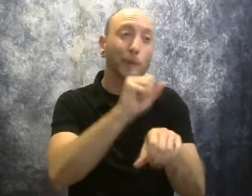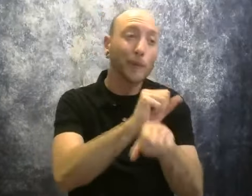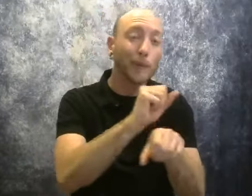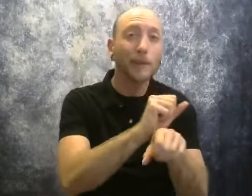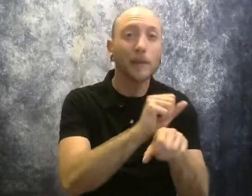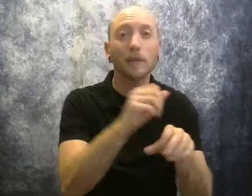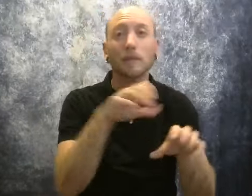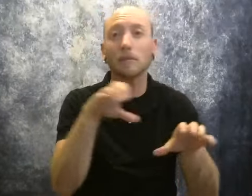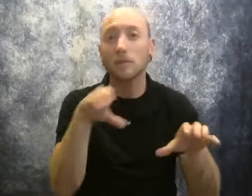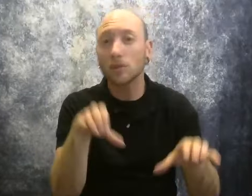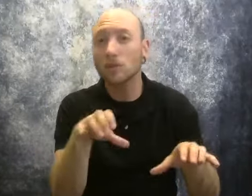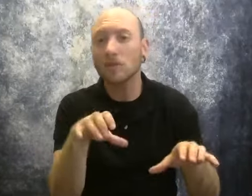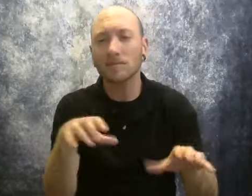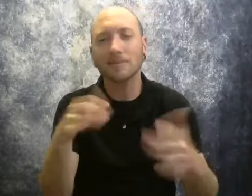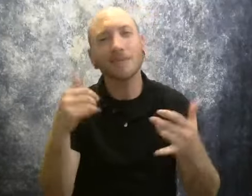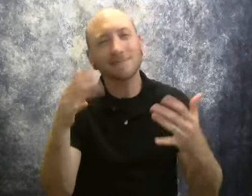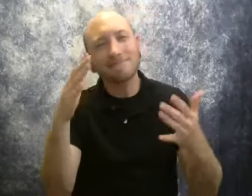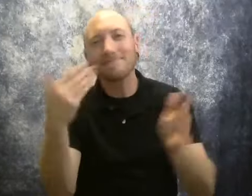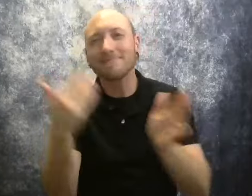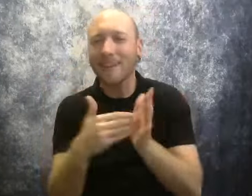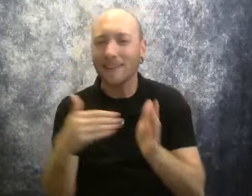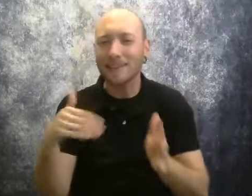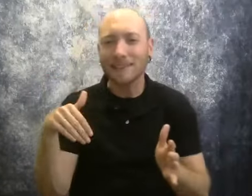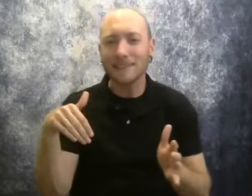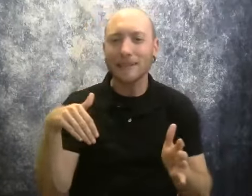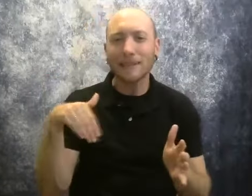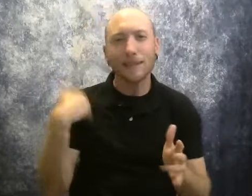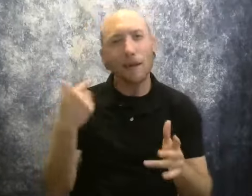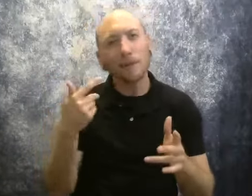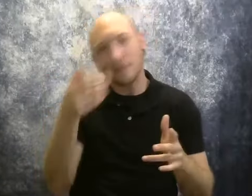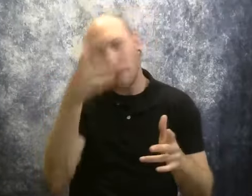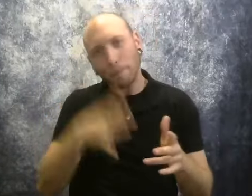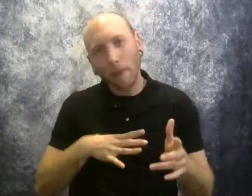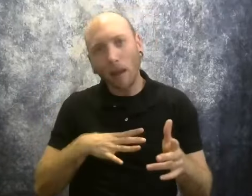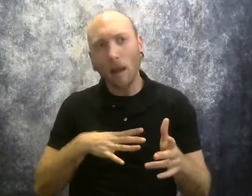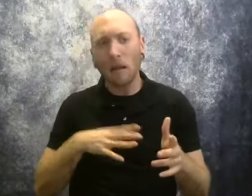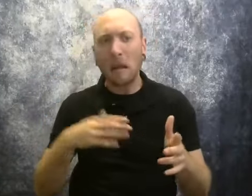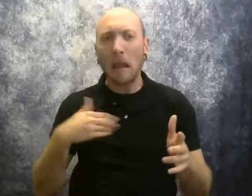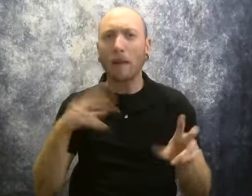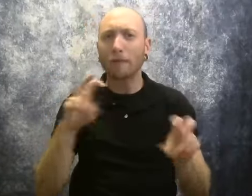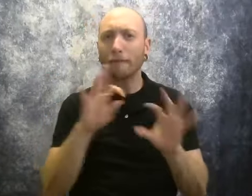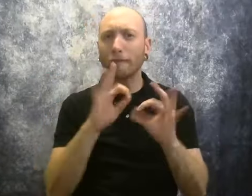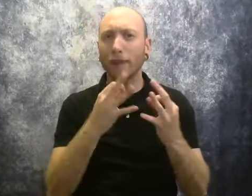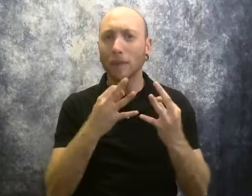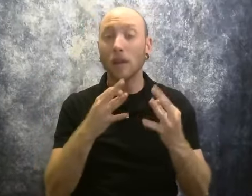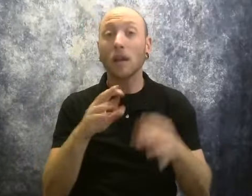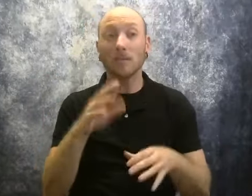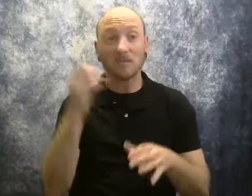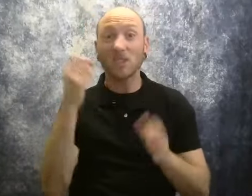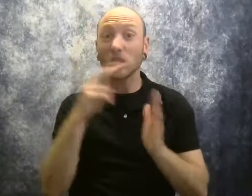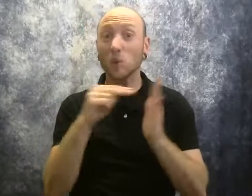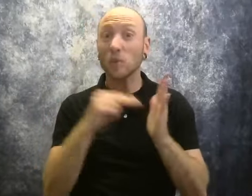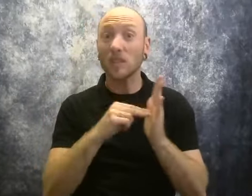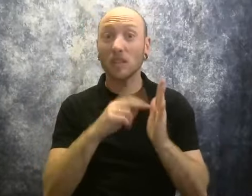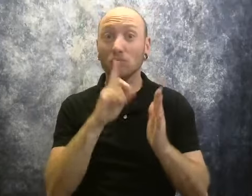just loving work and doing what you do, engaging that as a young man and being part of another family, really, the police family. In New Zealand, there's only